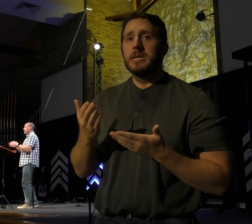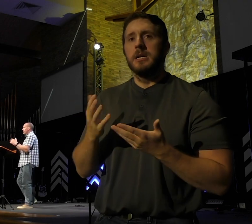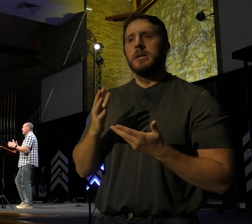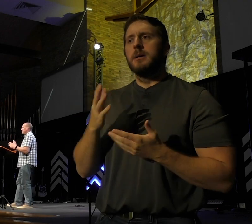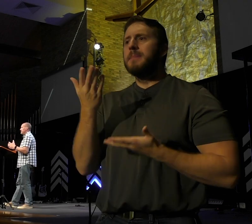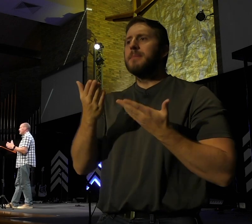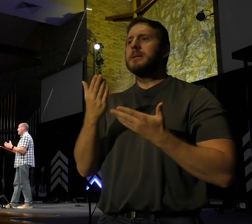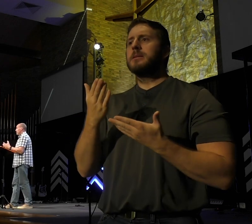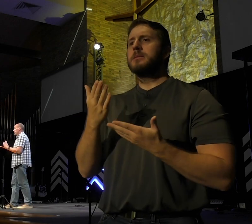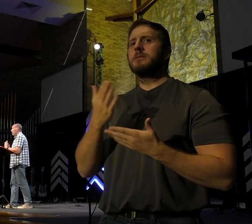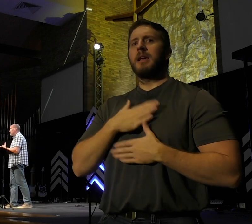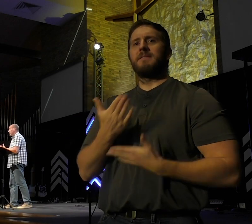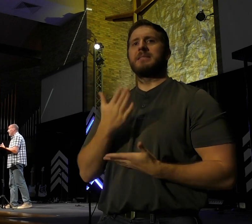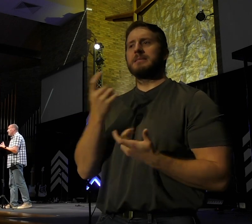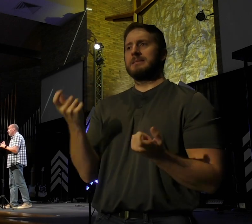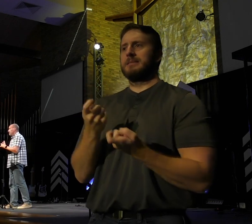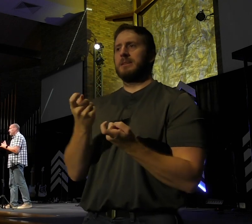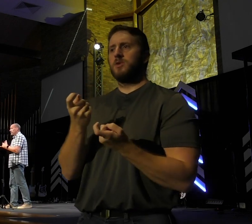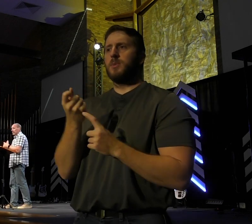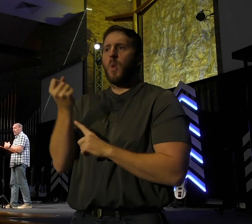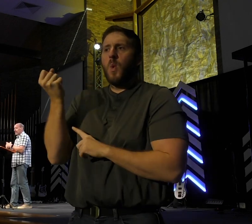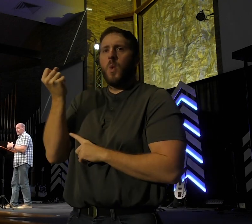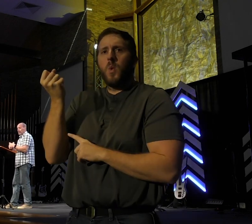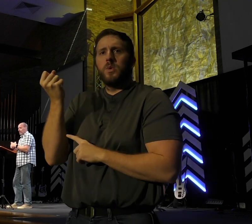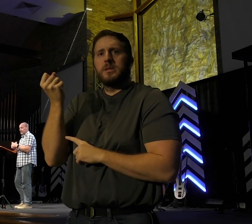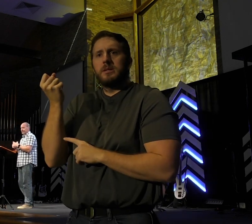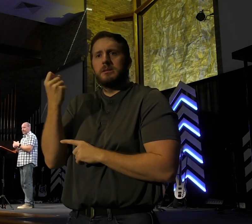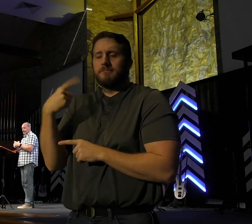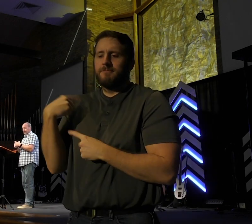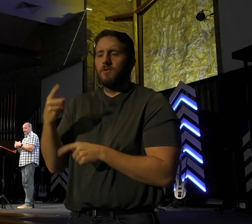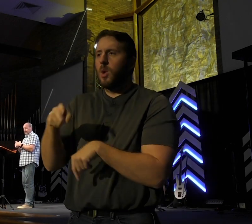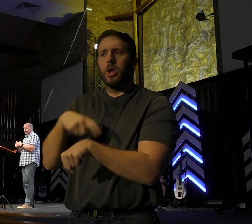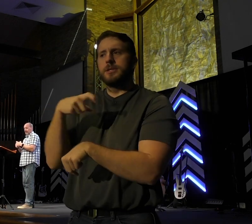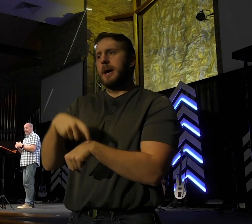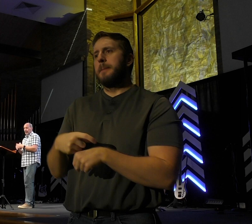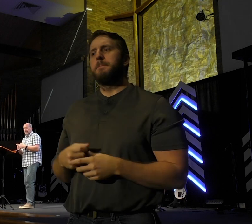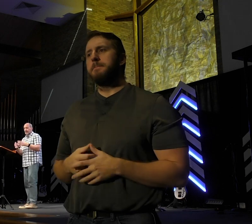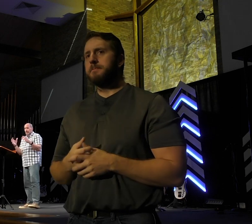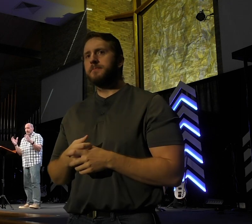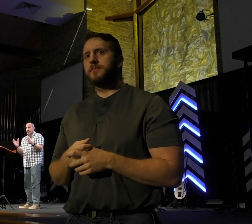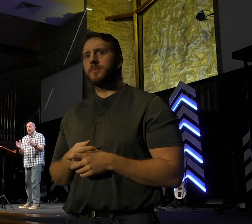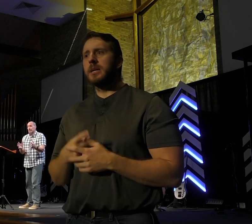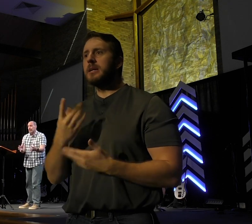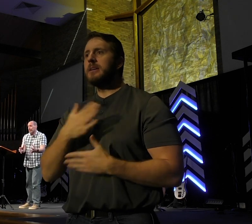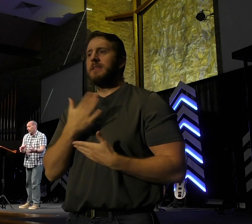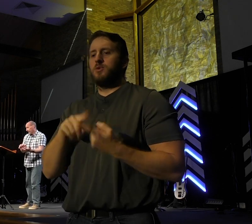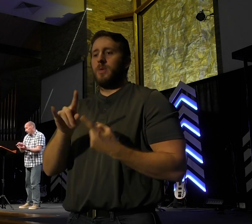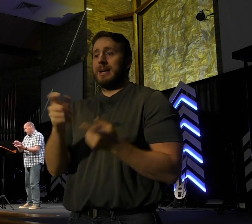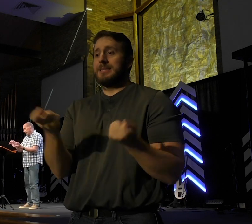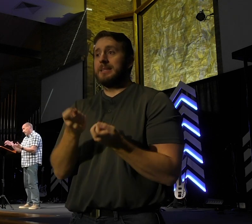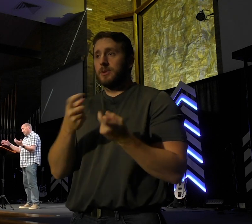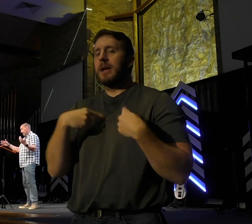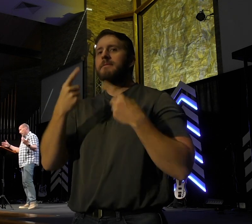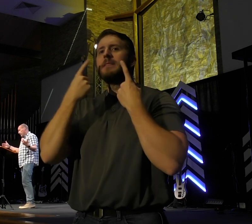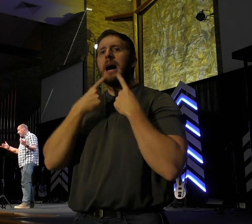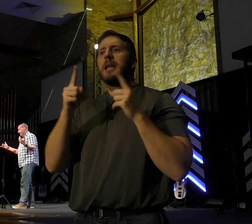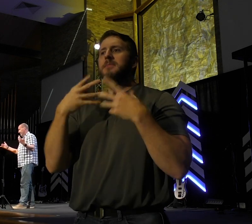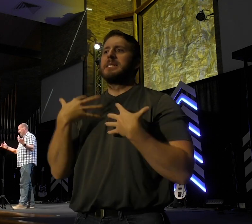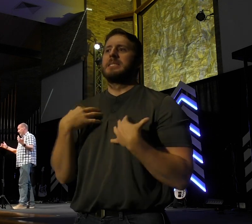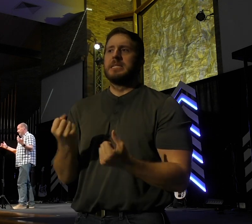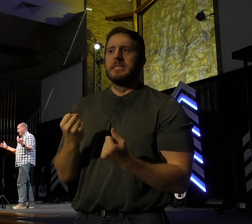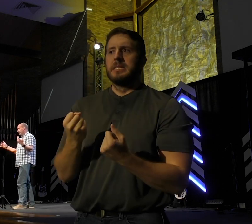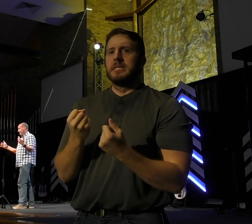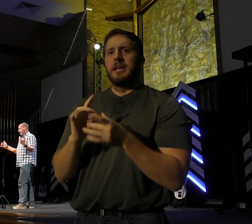Maybe it's confessing a sin you've been holding on to in secret way too long and confessing to a sin so that you can finally be healed and